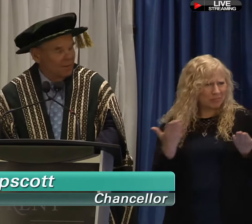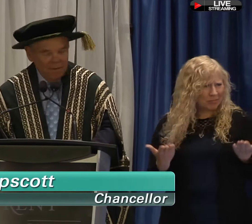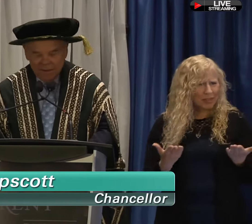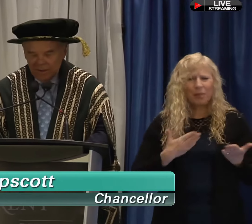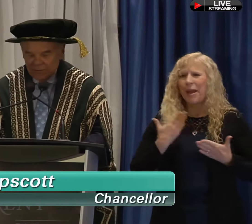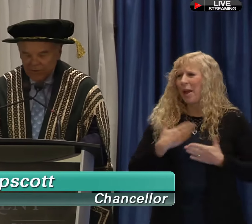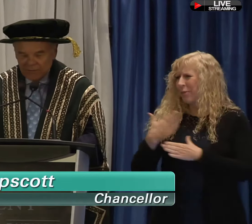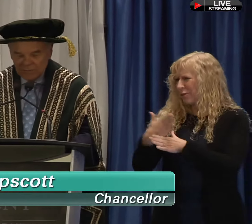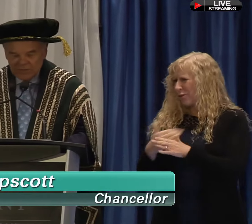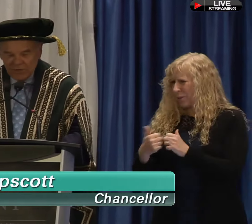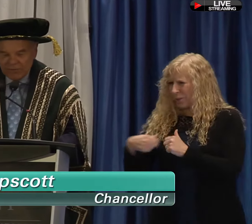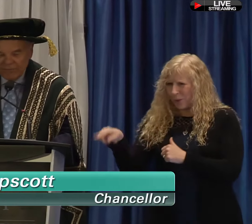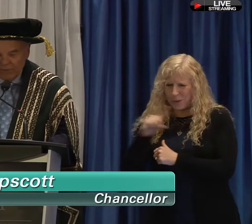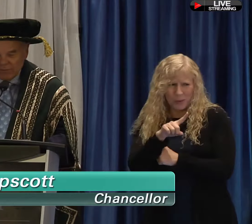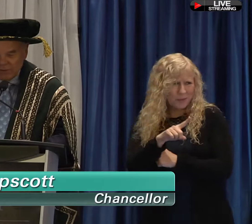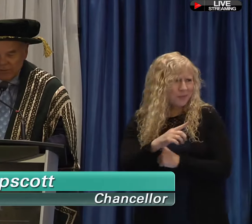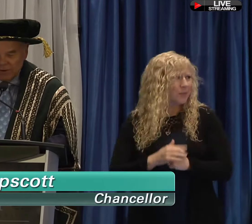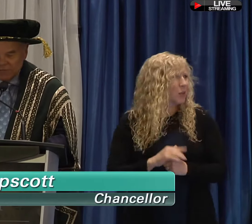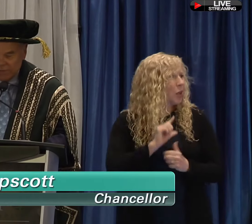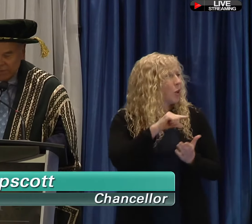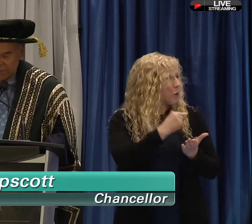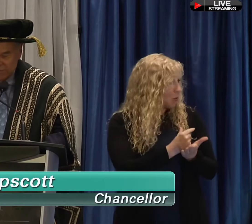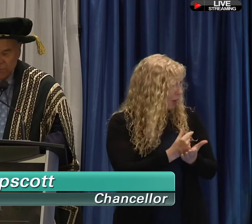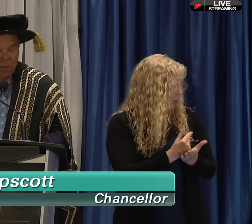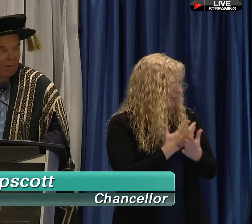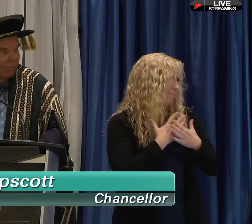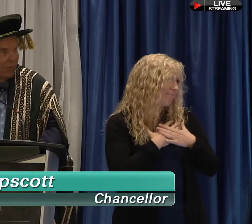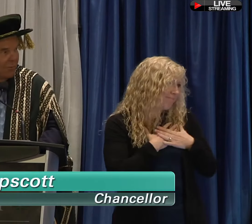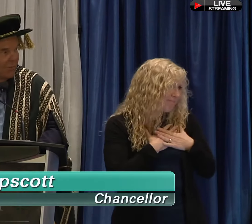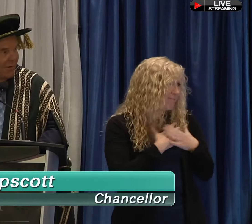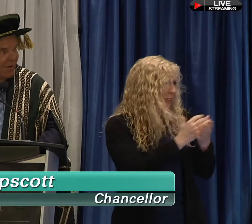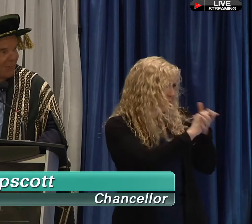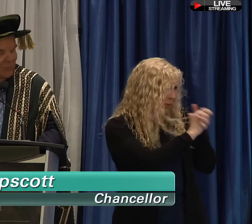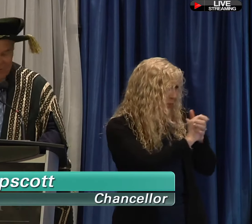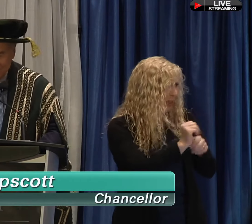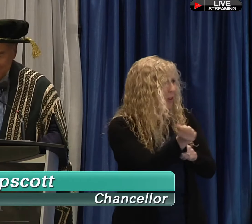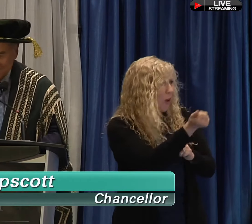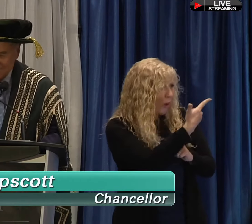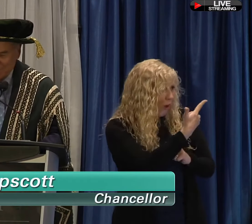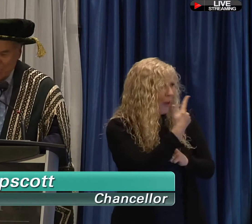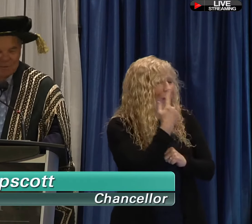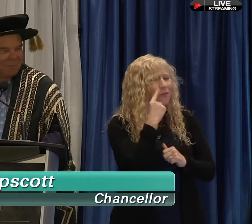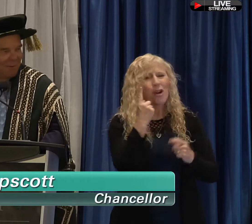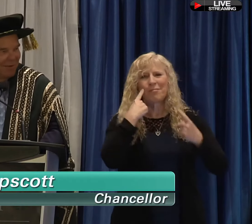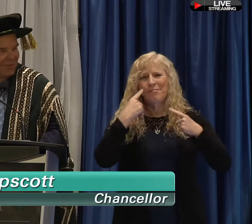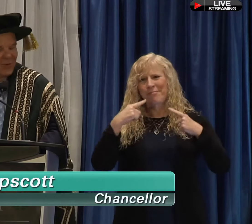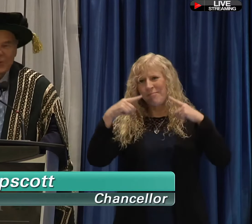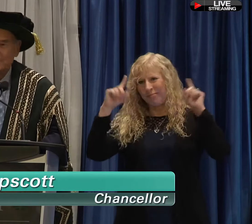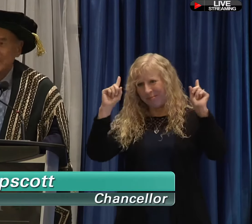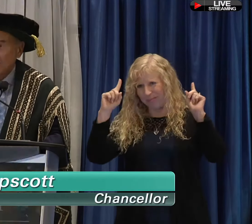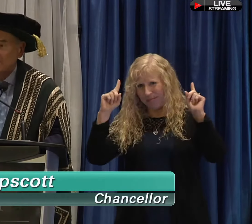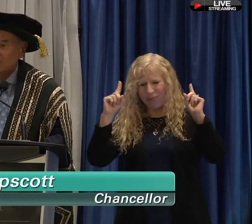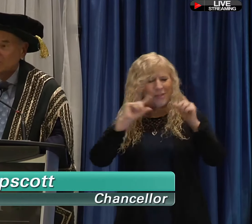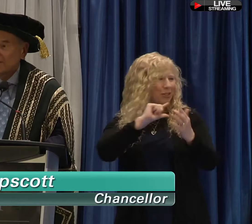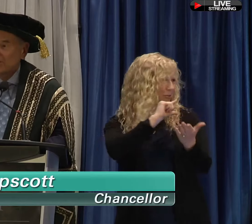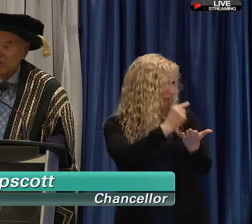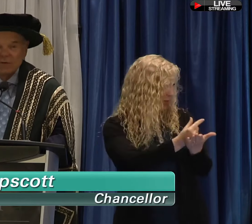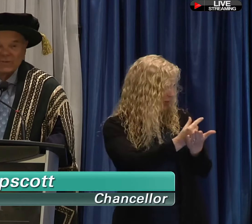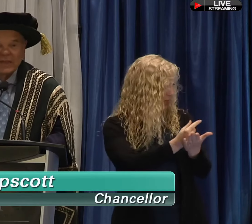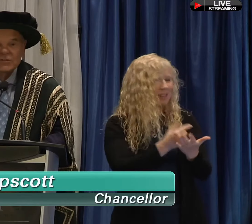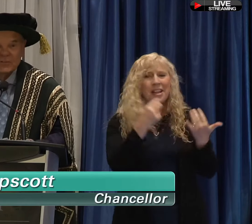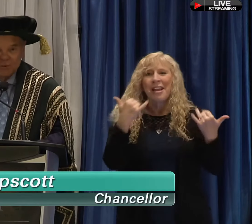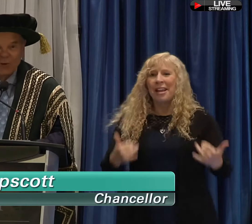you. Graduates, heartfelt congratulations to all of you on reaching this important milestone. I now